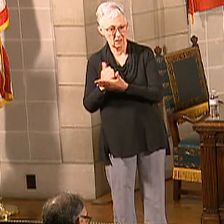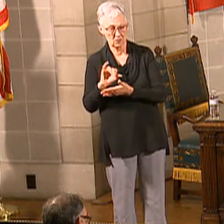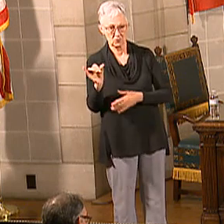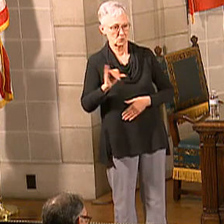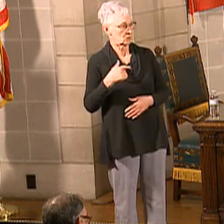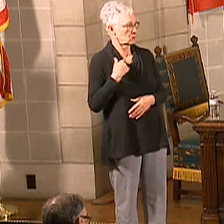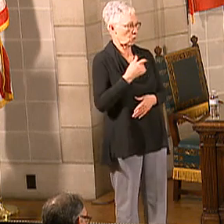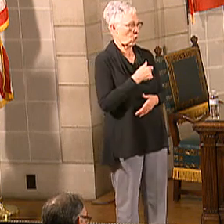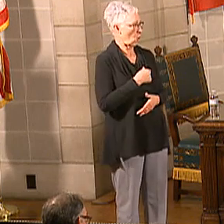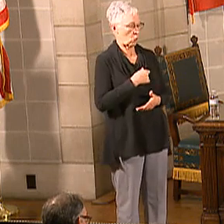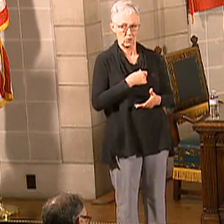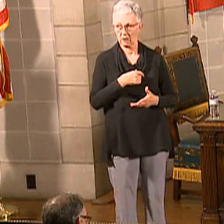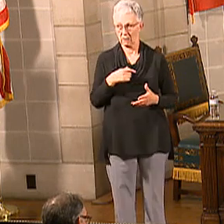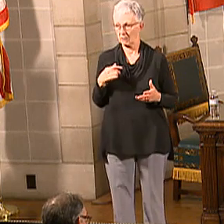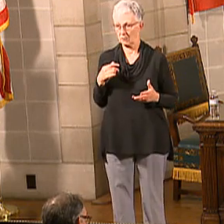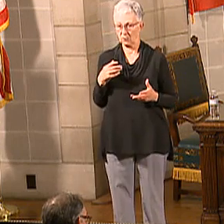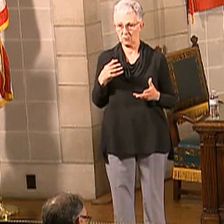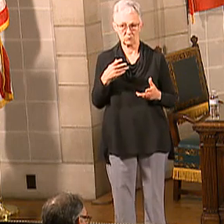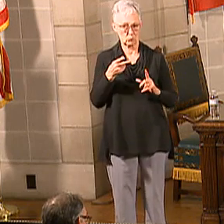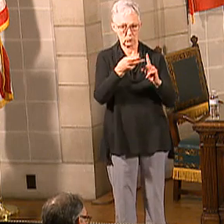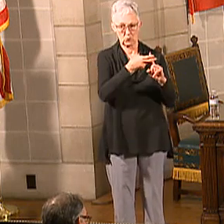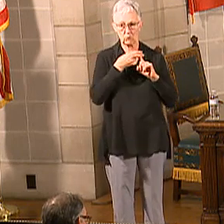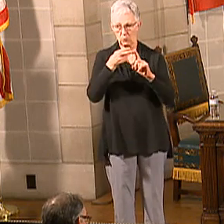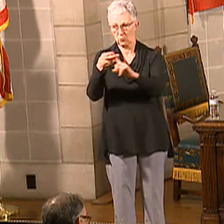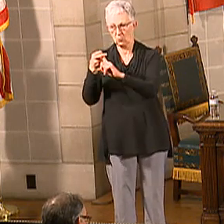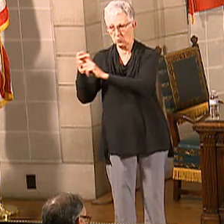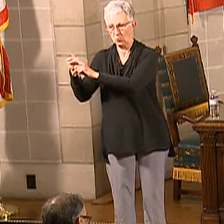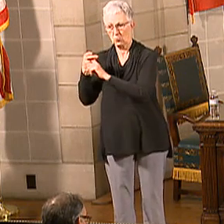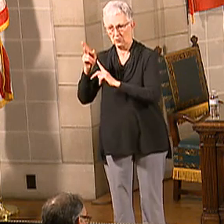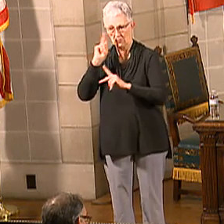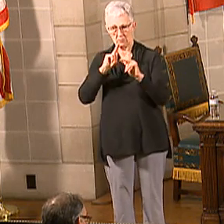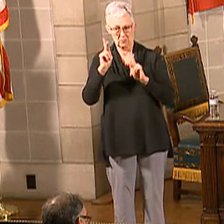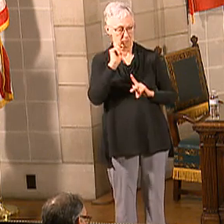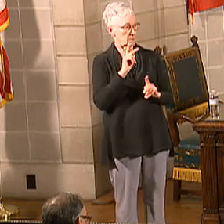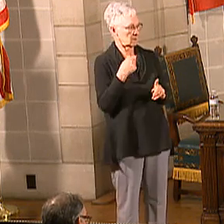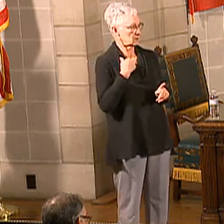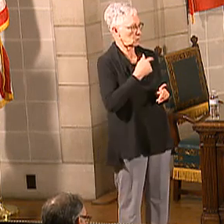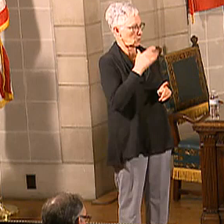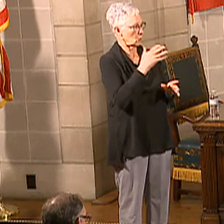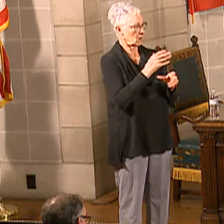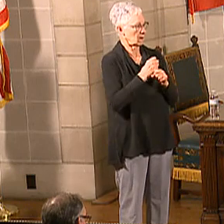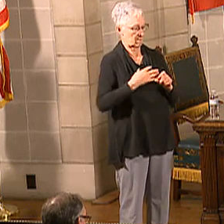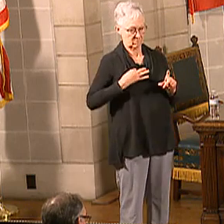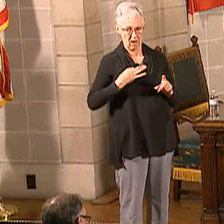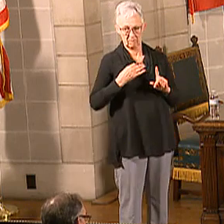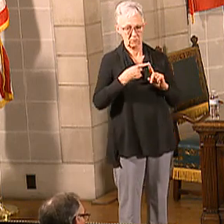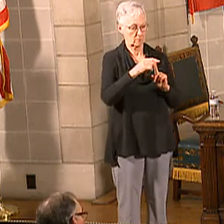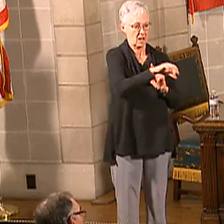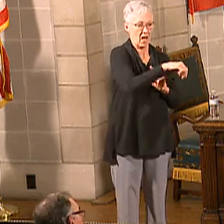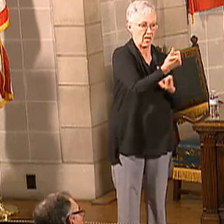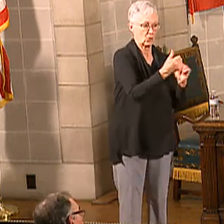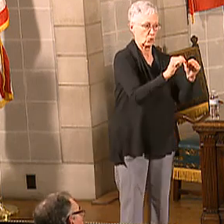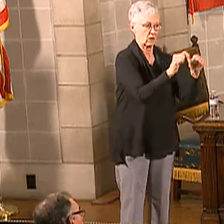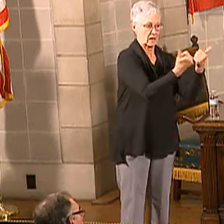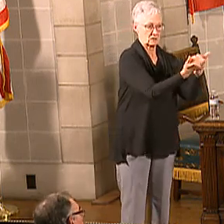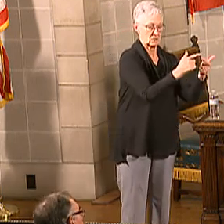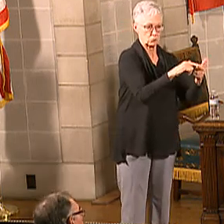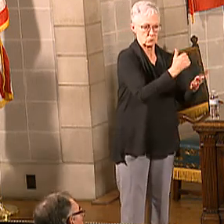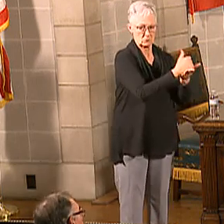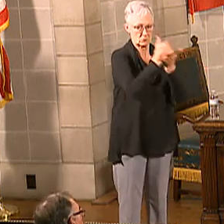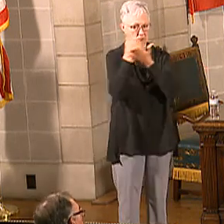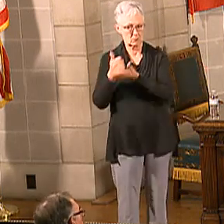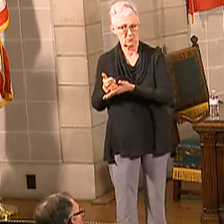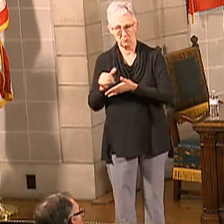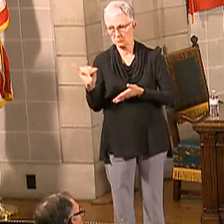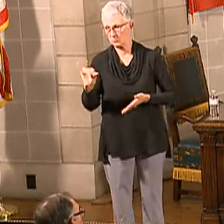as many people on it as we can, and we're going to try and solicit some volunteers from other agencies who are freed up right now. Right, so